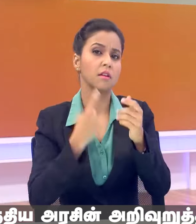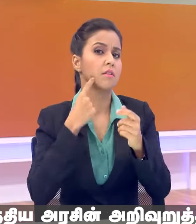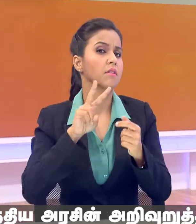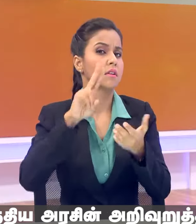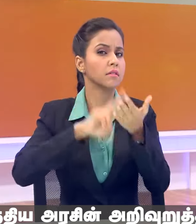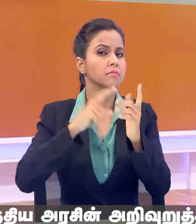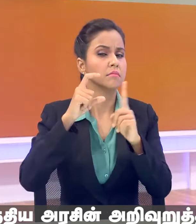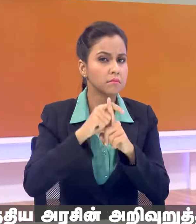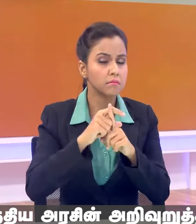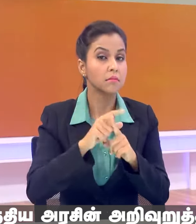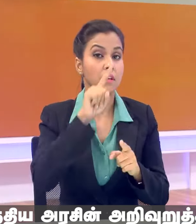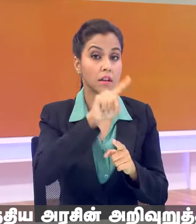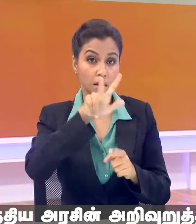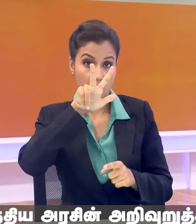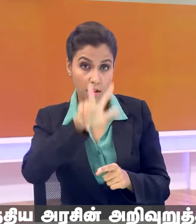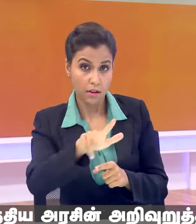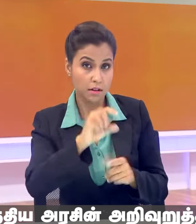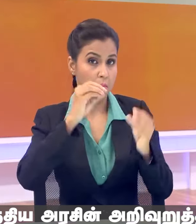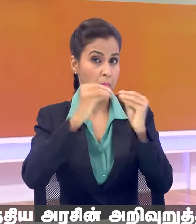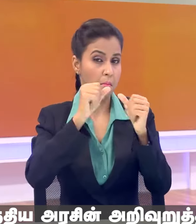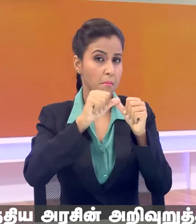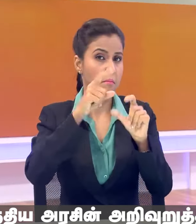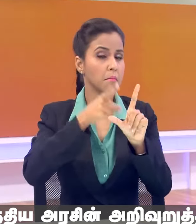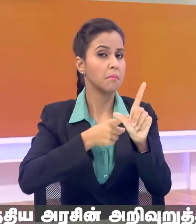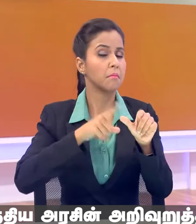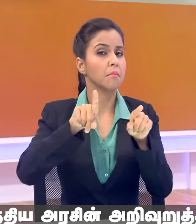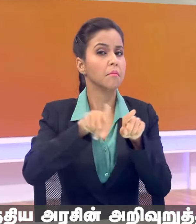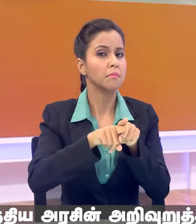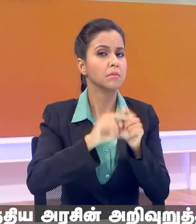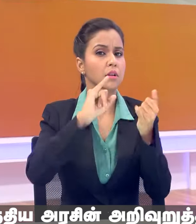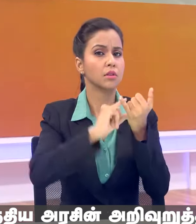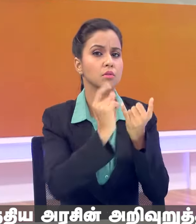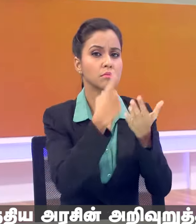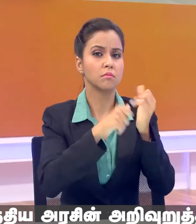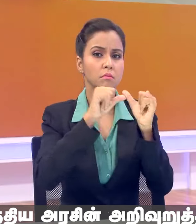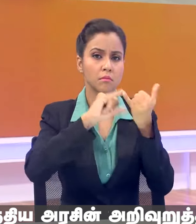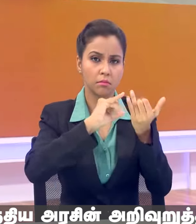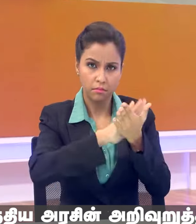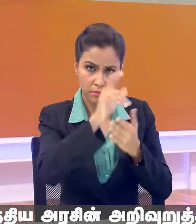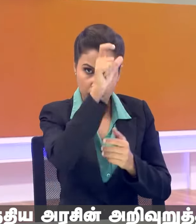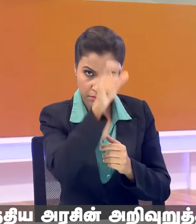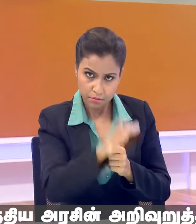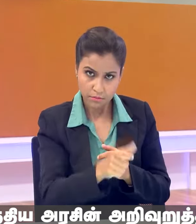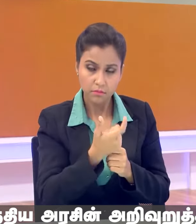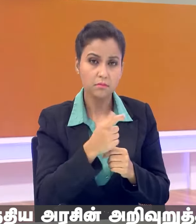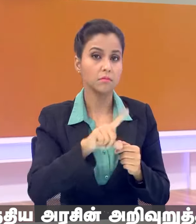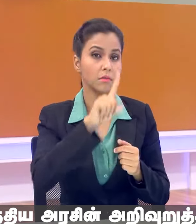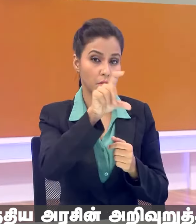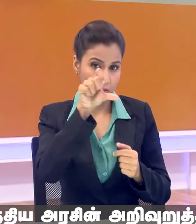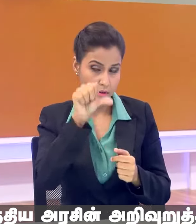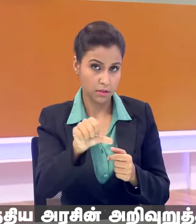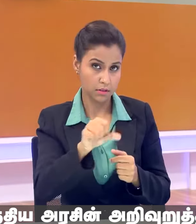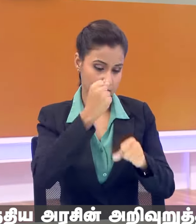18. Shri Matre Balya Mama Suresh Gopinath, 19. Shri Nares Gandapat